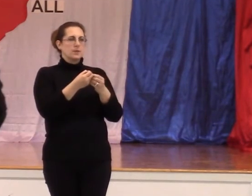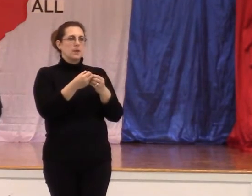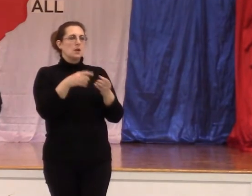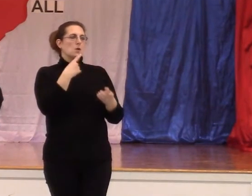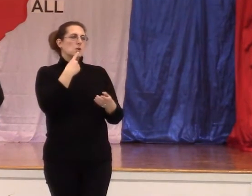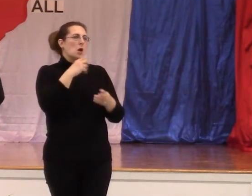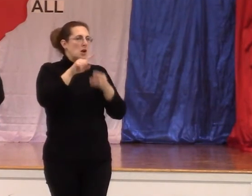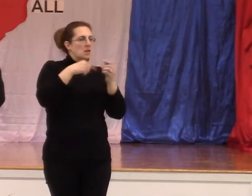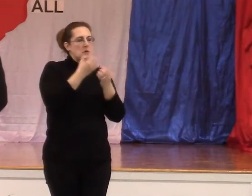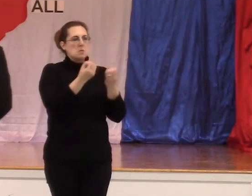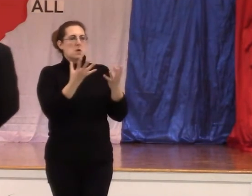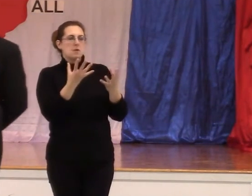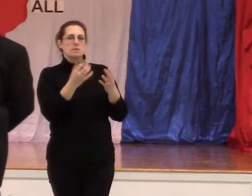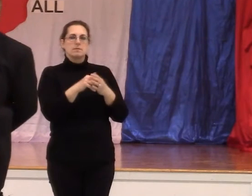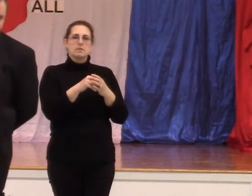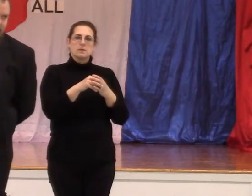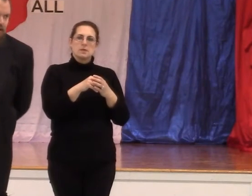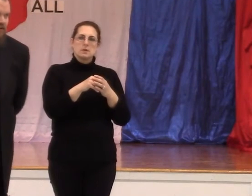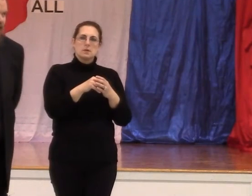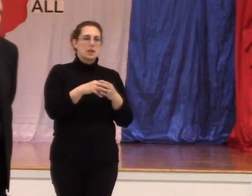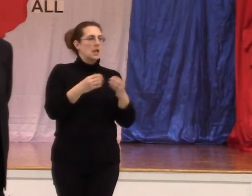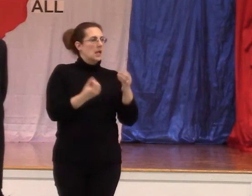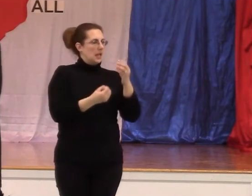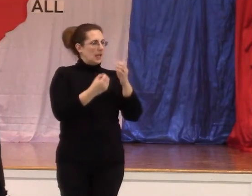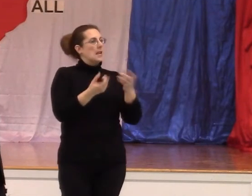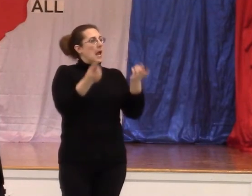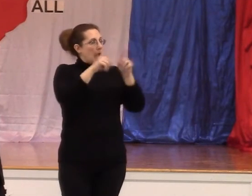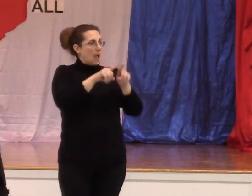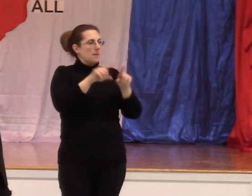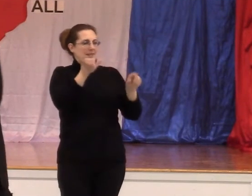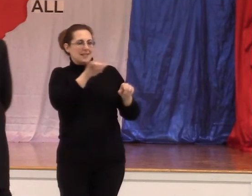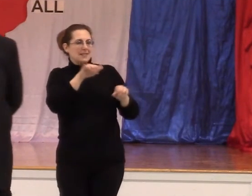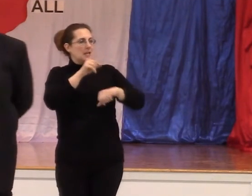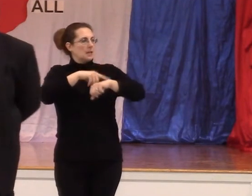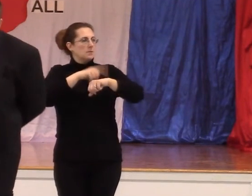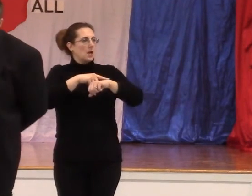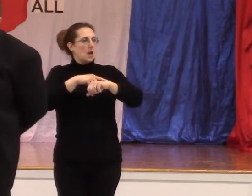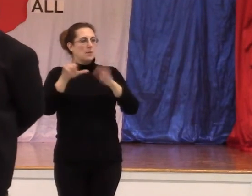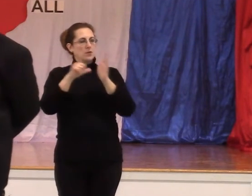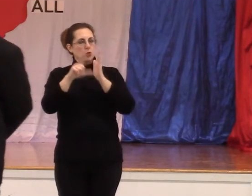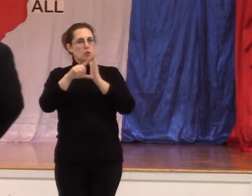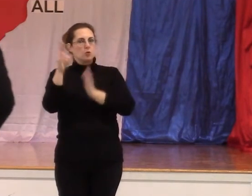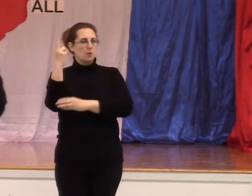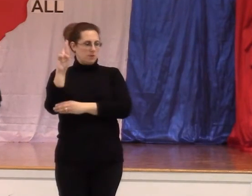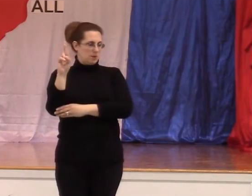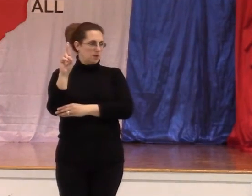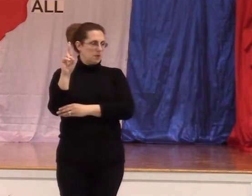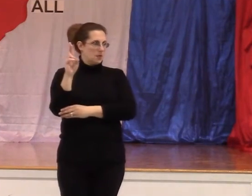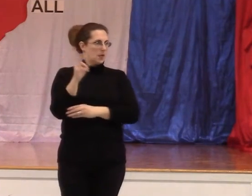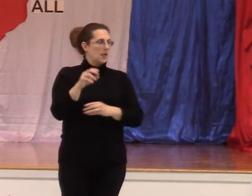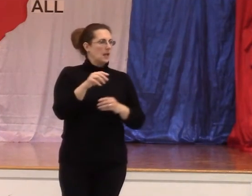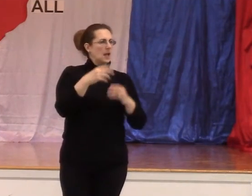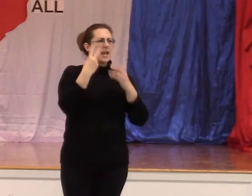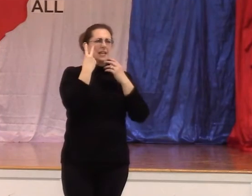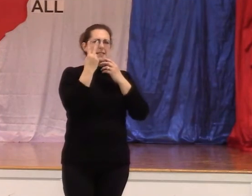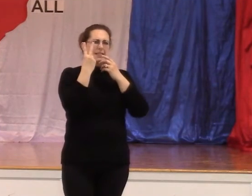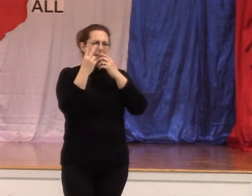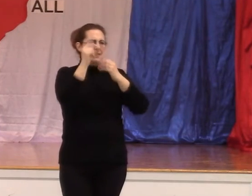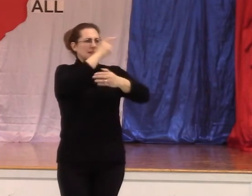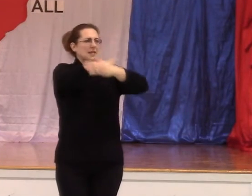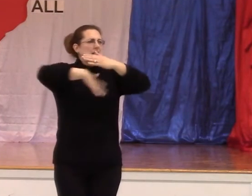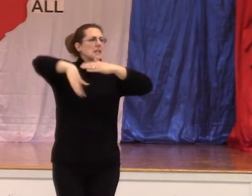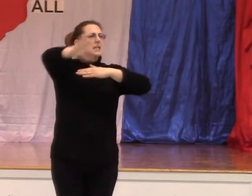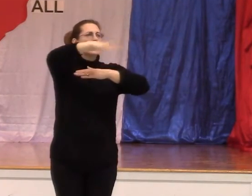Reformation. As I said, it kind of grows out at the same time as the Lutheran Reformation. It views the kingdom of